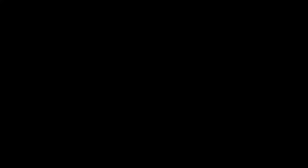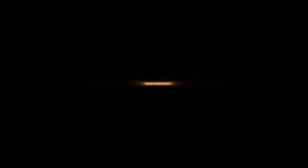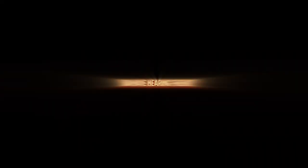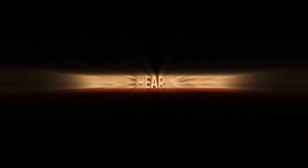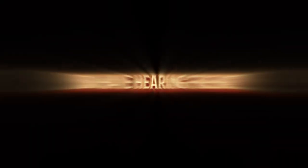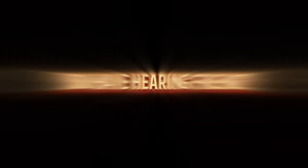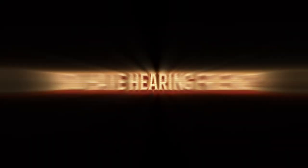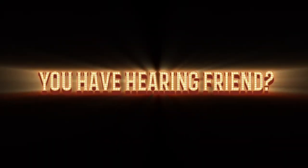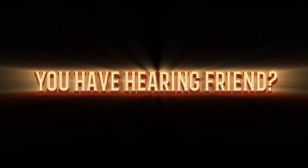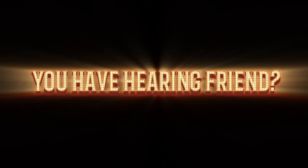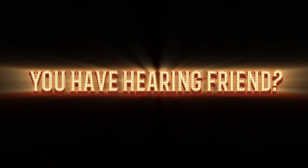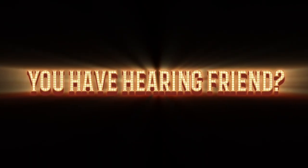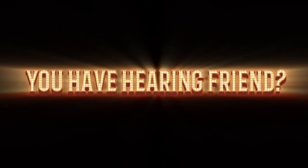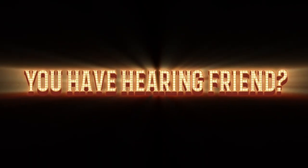You have hearing, friend.